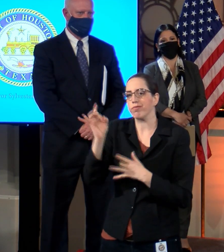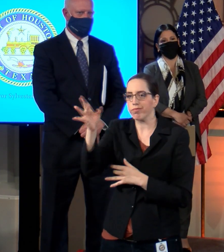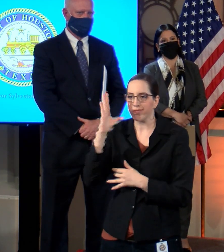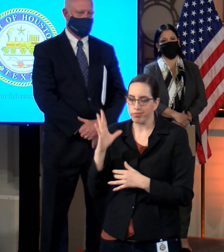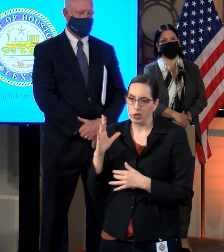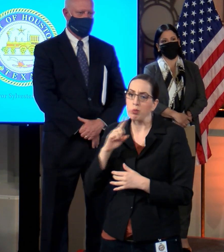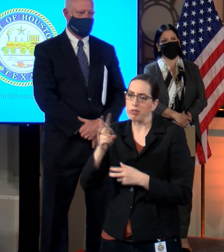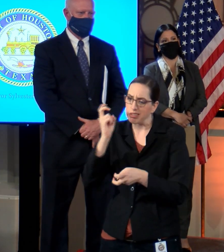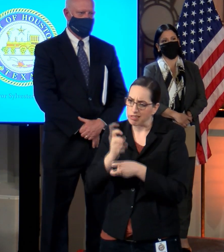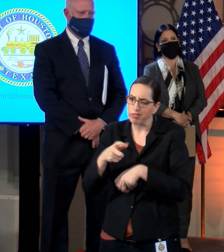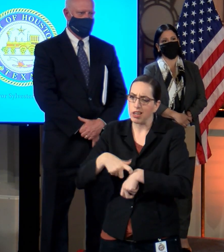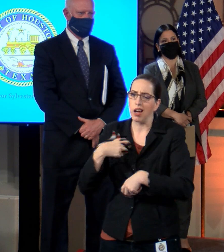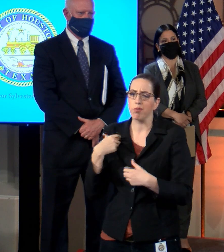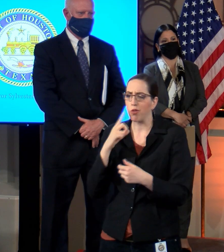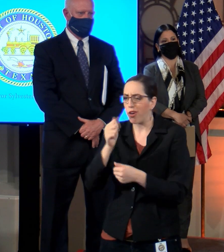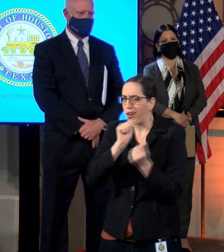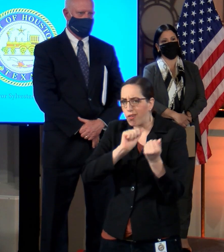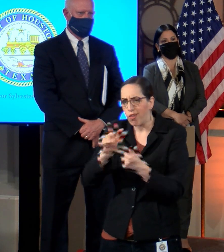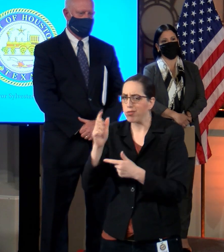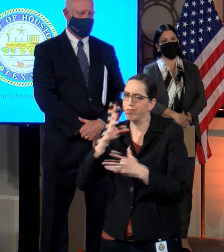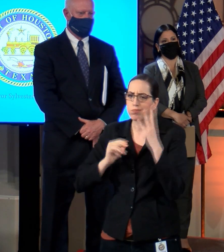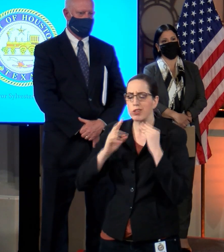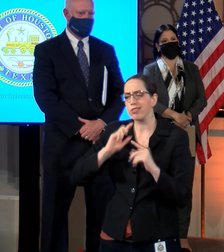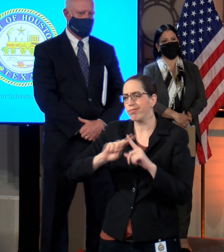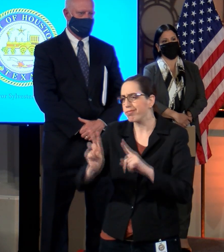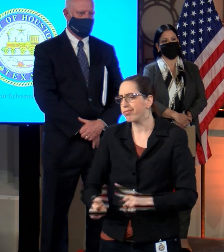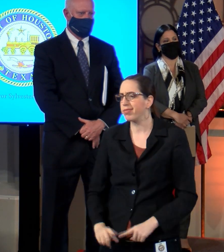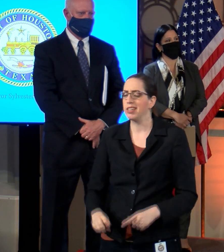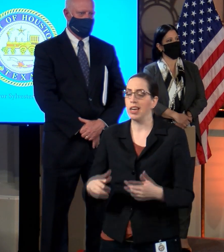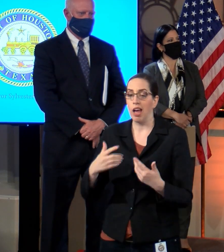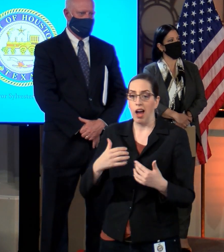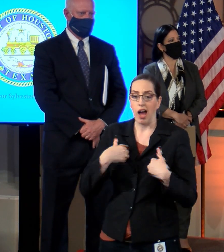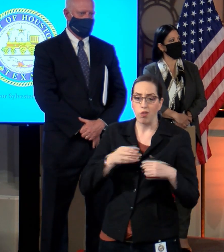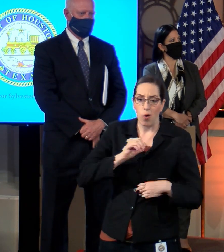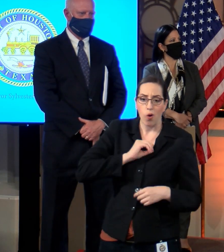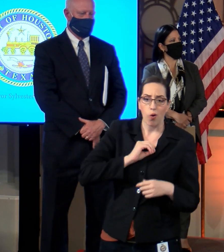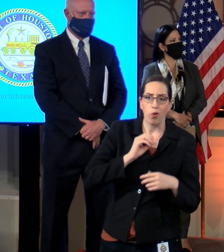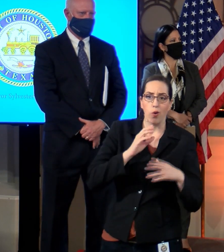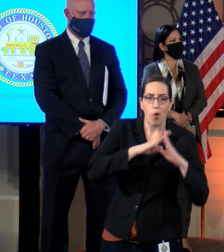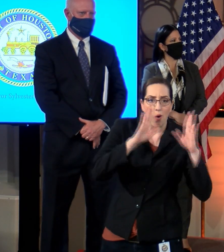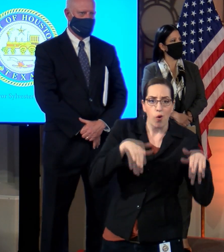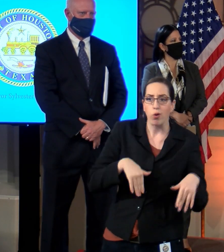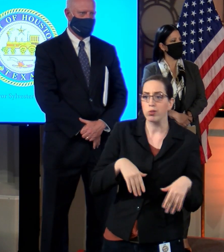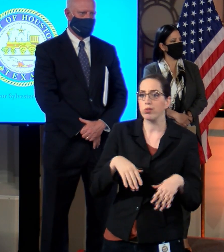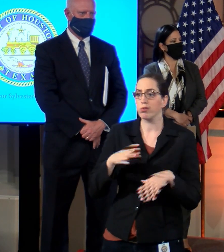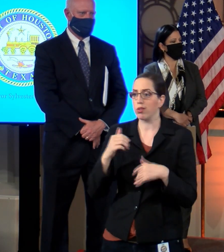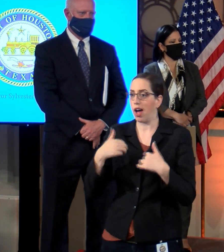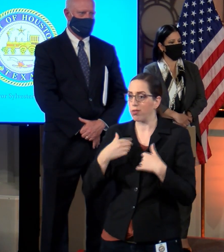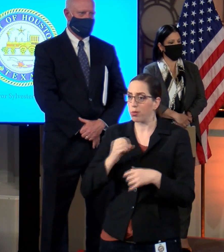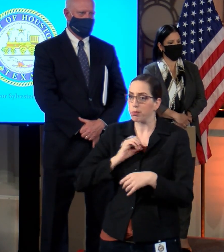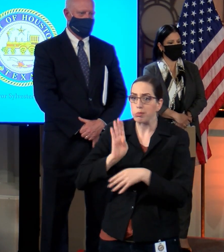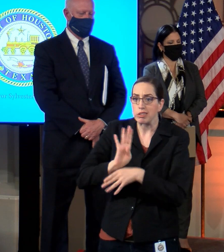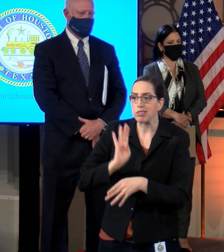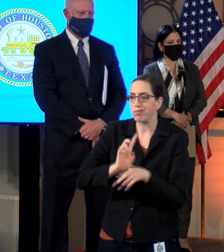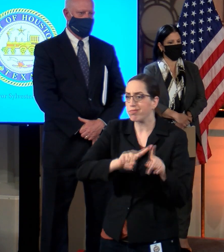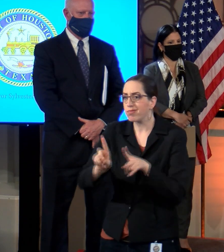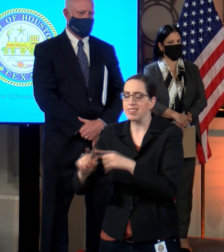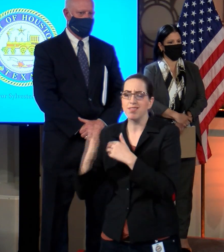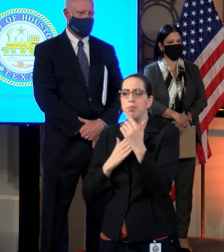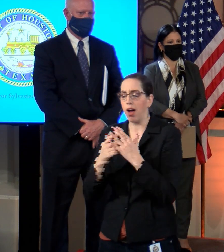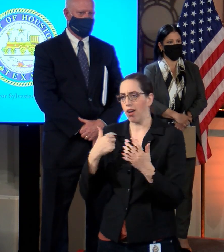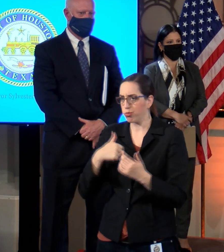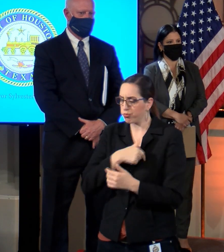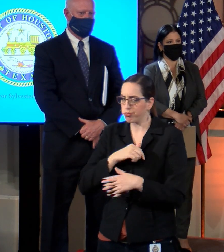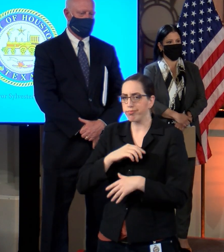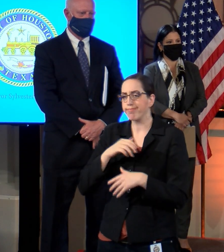times. These are difficult times for everyone, whether you're a homeowner or a business owner. We're all in this